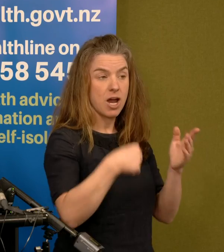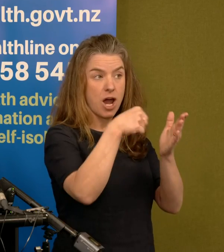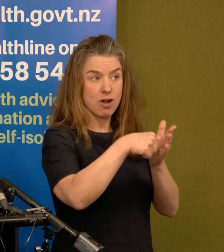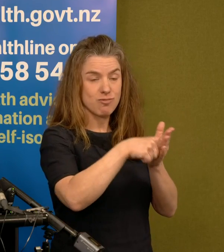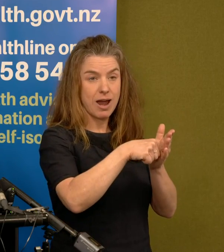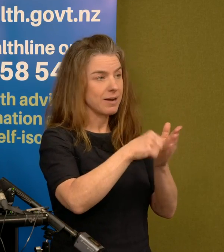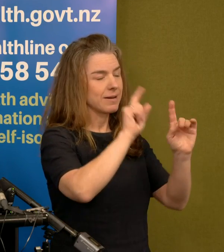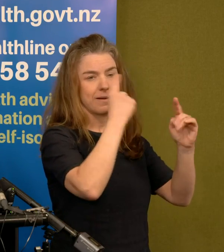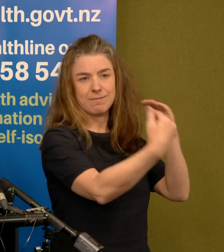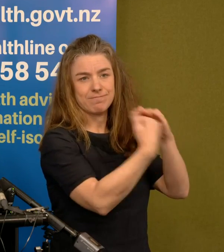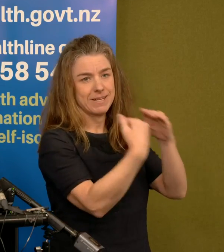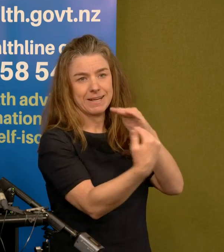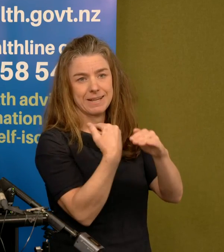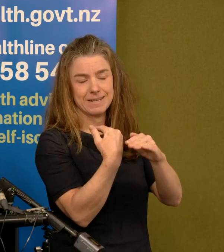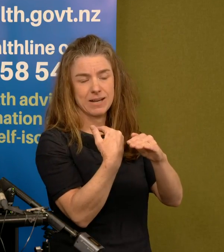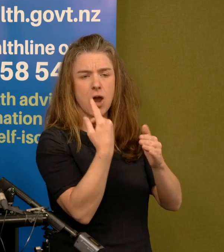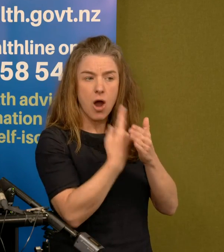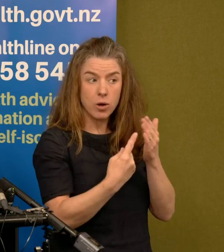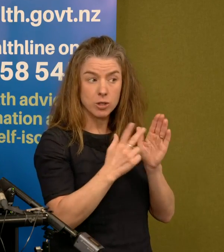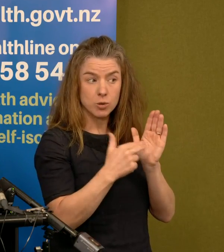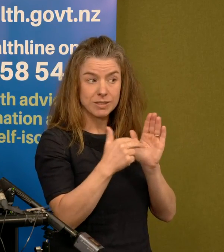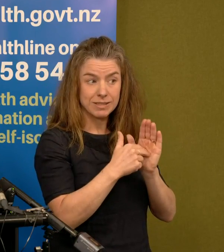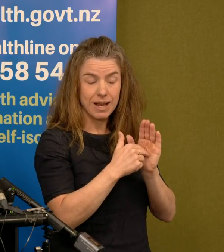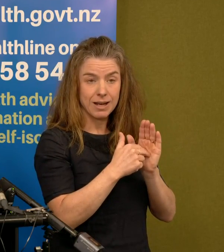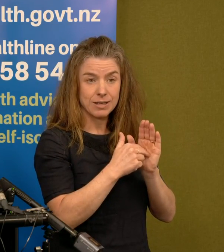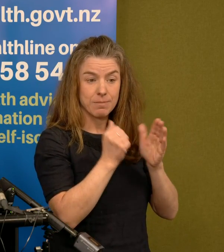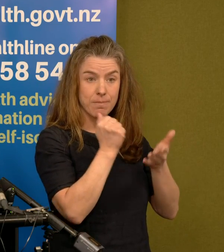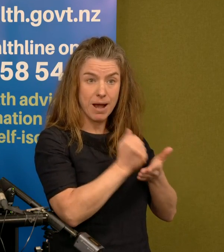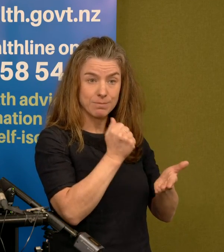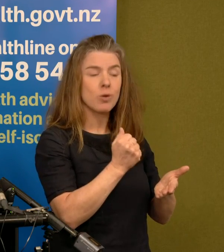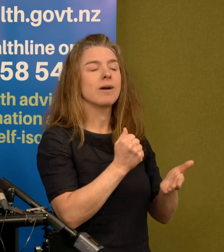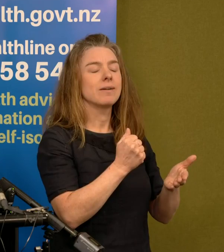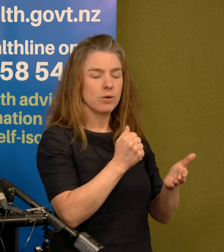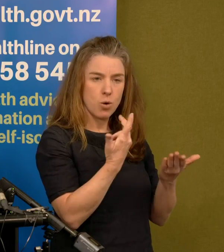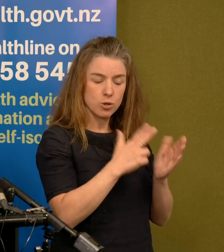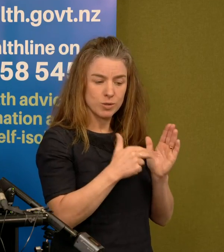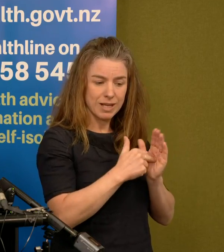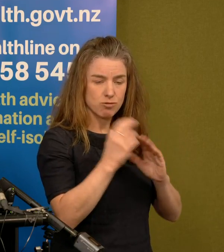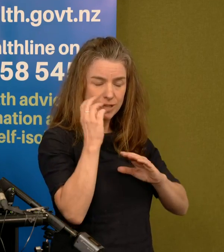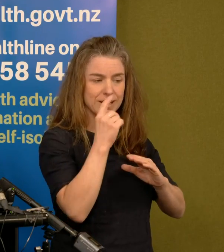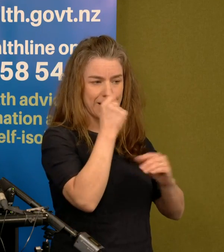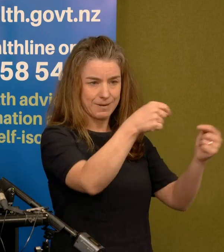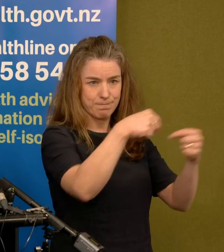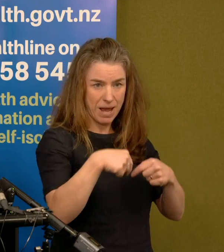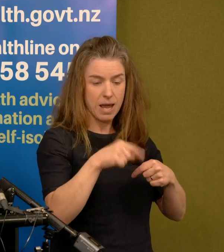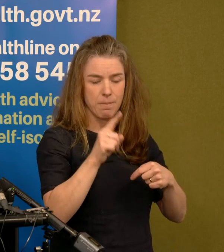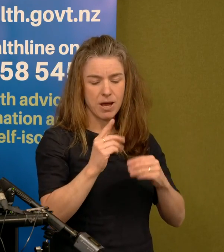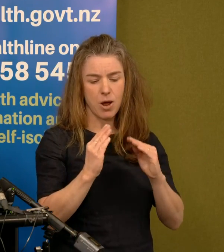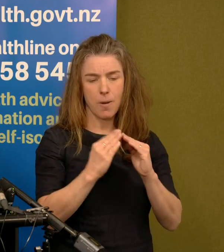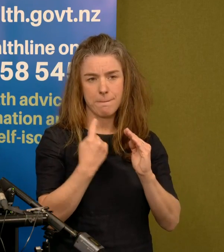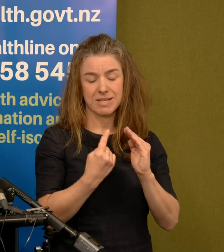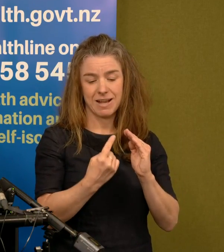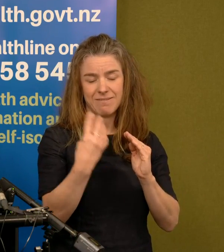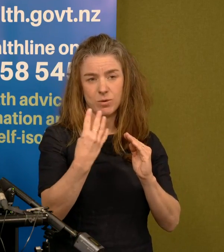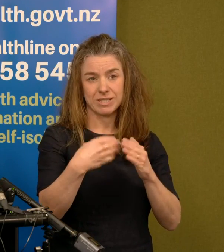New Zealand unless they are a New Zealander and go into self-isolation for 14 days. Those travelling from the north